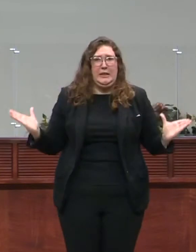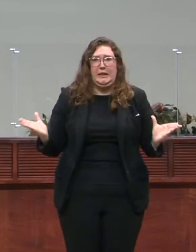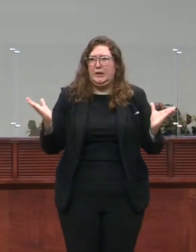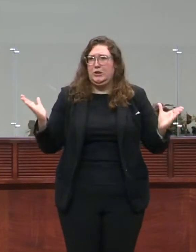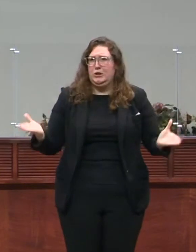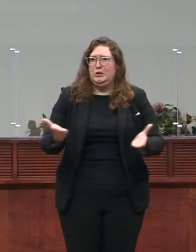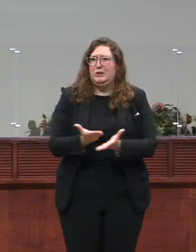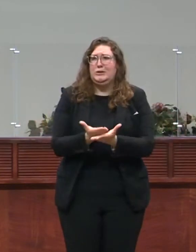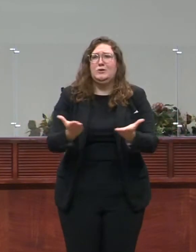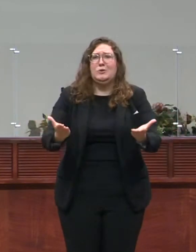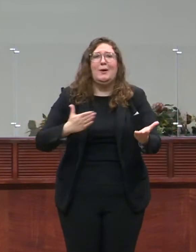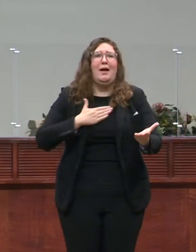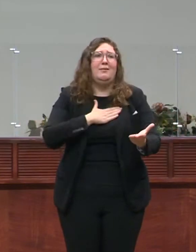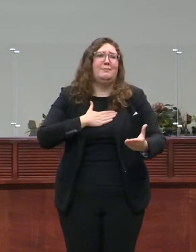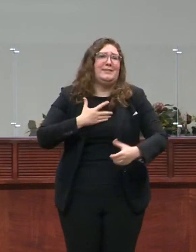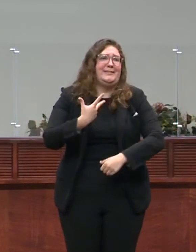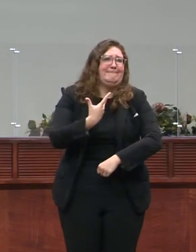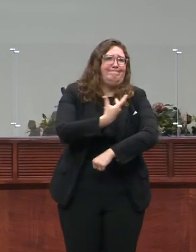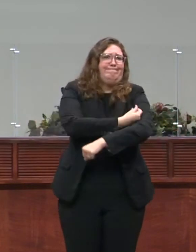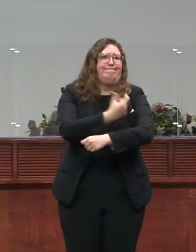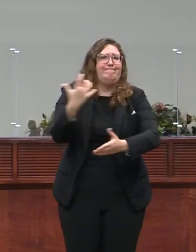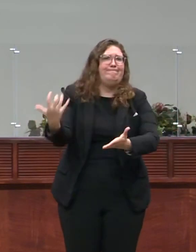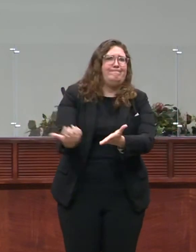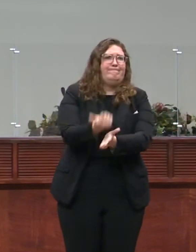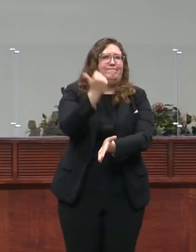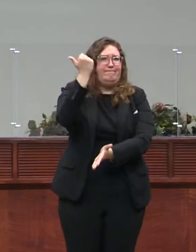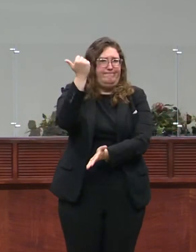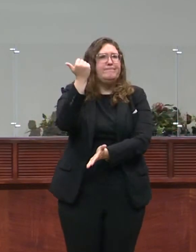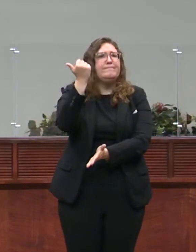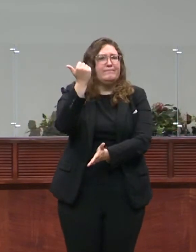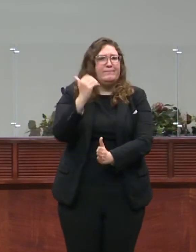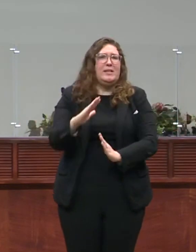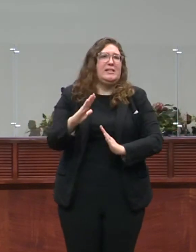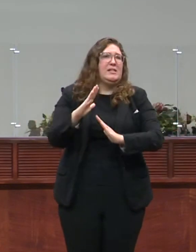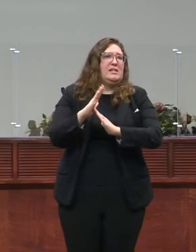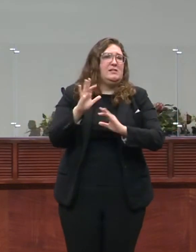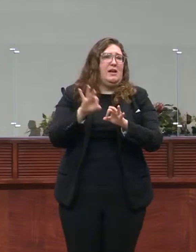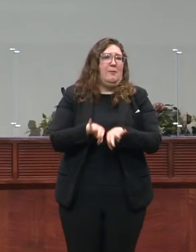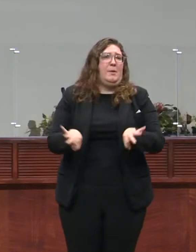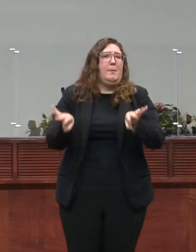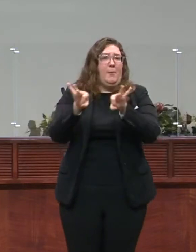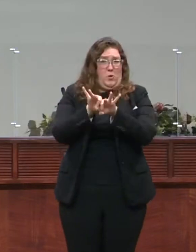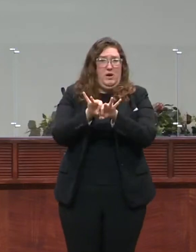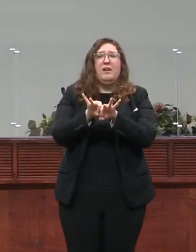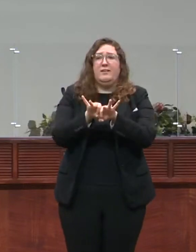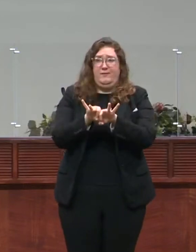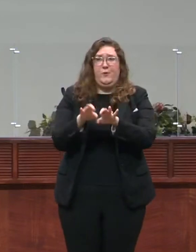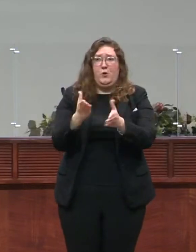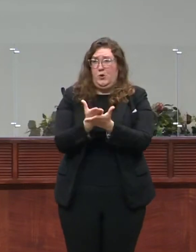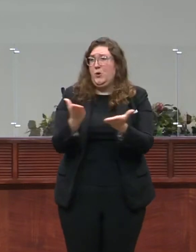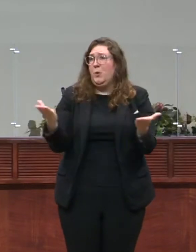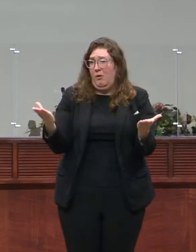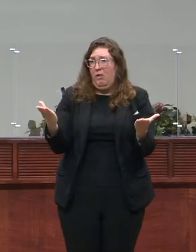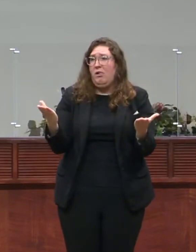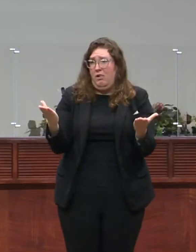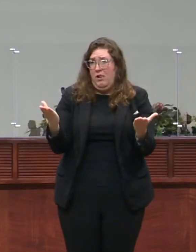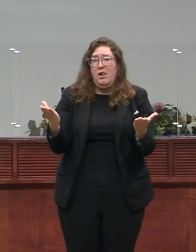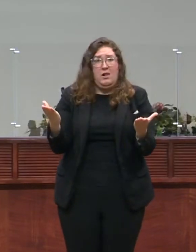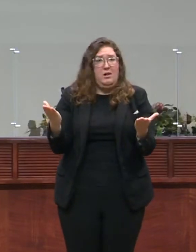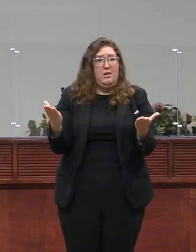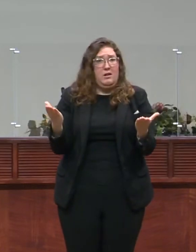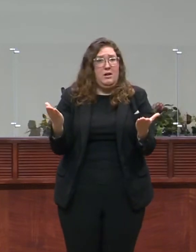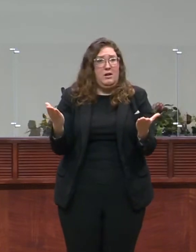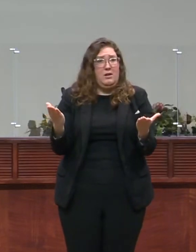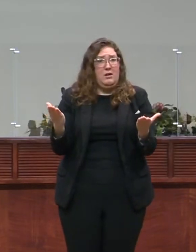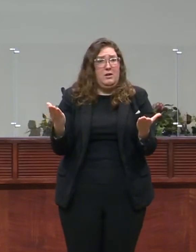get vaccinated. I think that is a number one thing that we want to encourage those in our community. We're still continuing to try to get